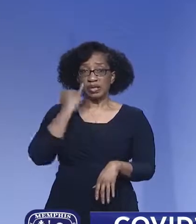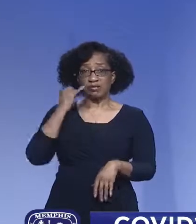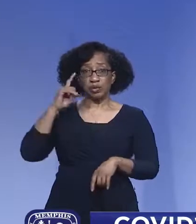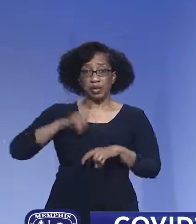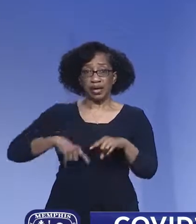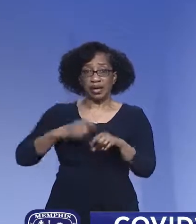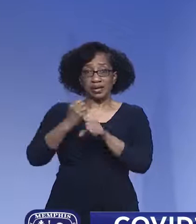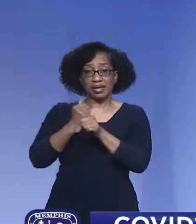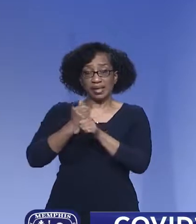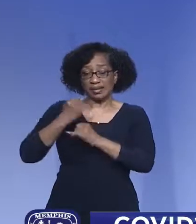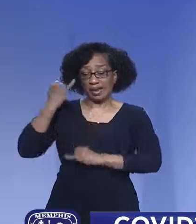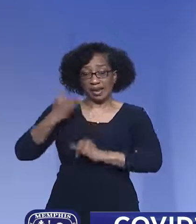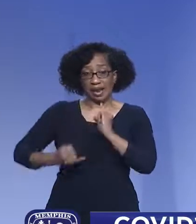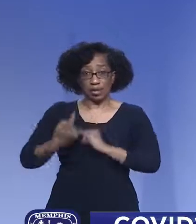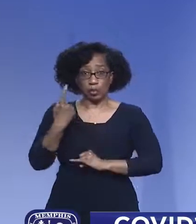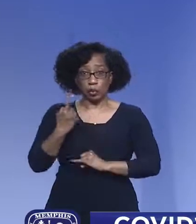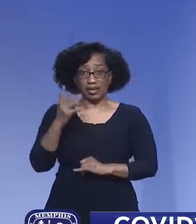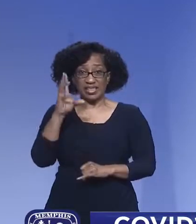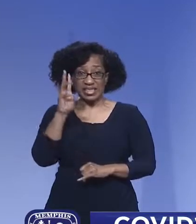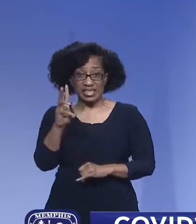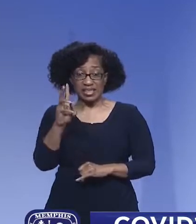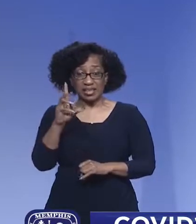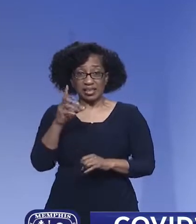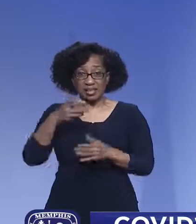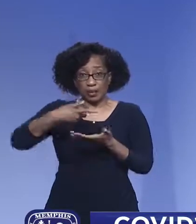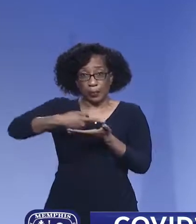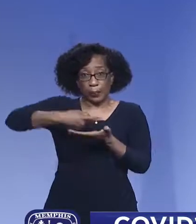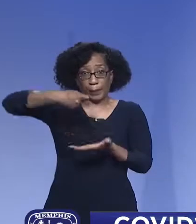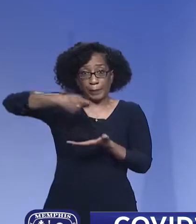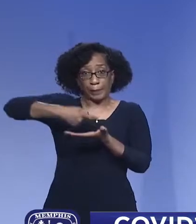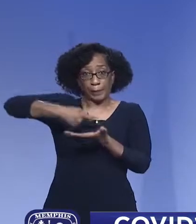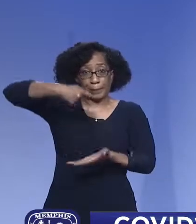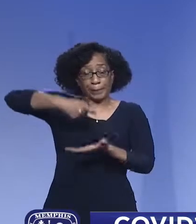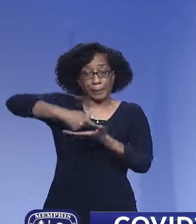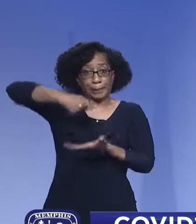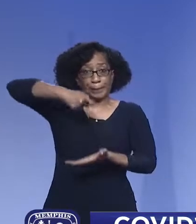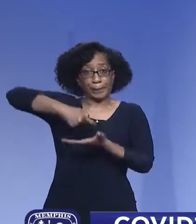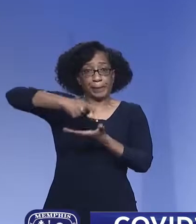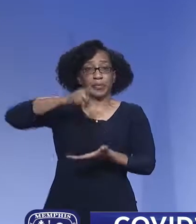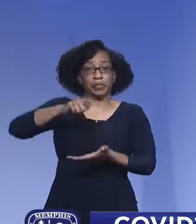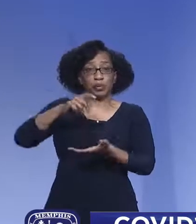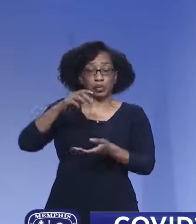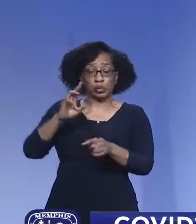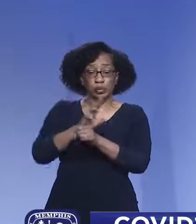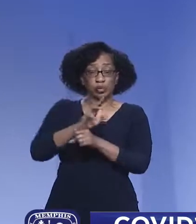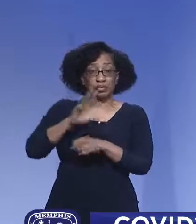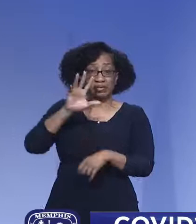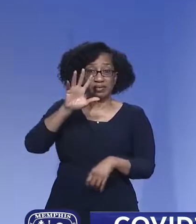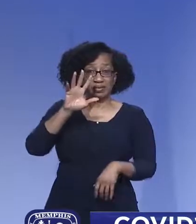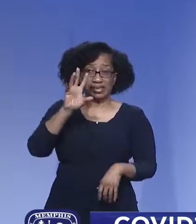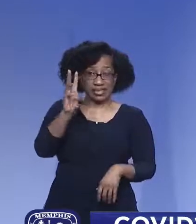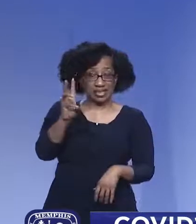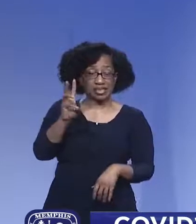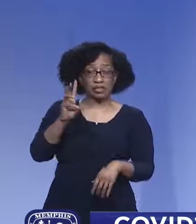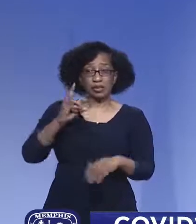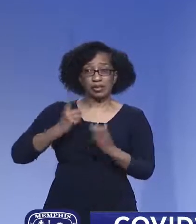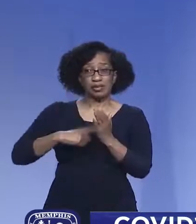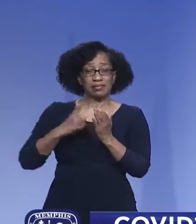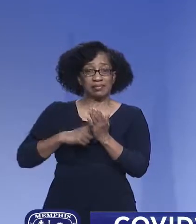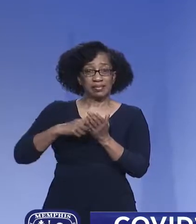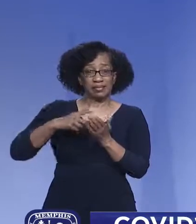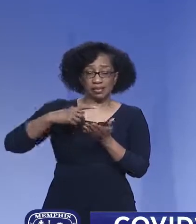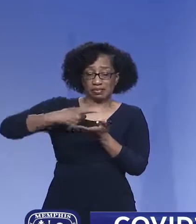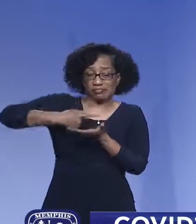then the last reason is what I talked about last week. That is a dose that has been drawn into a vial and is unused at the end of the day. That